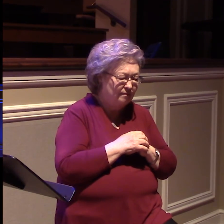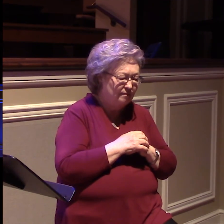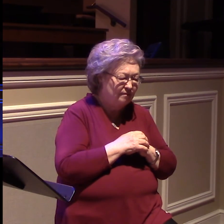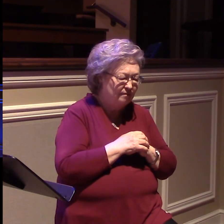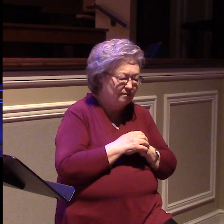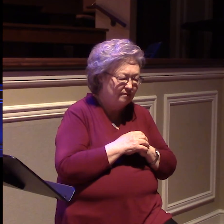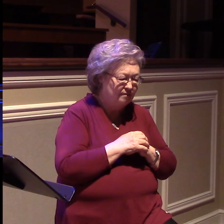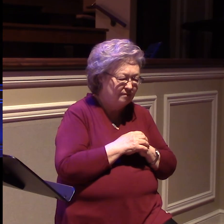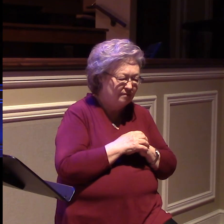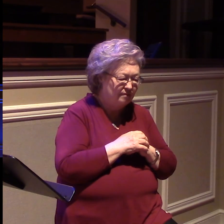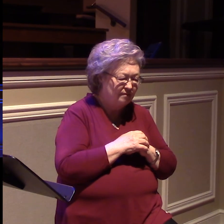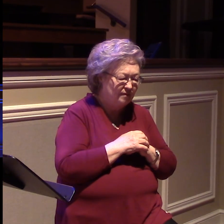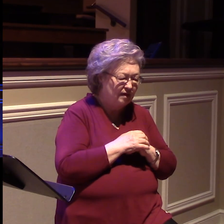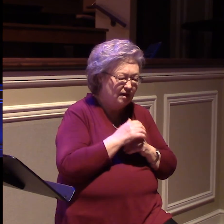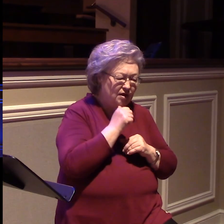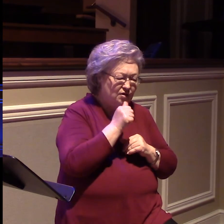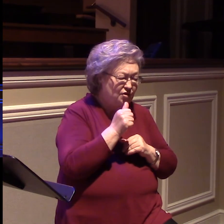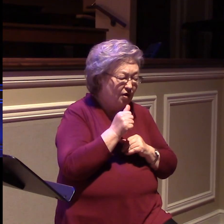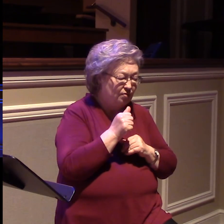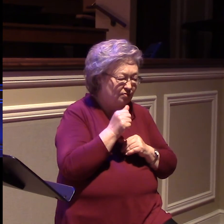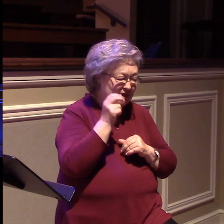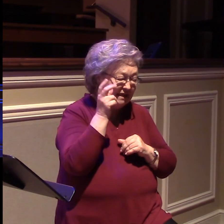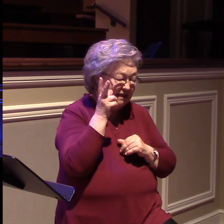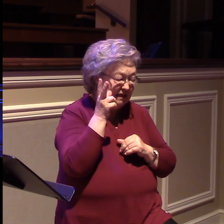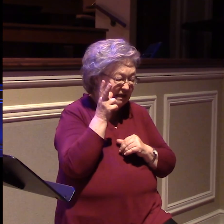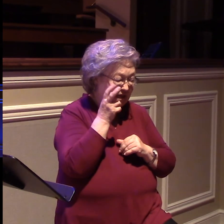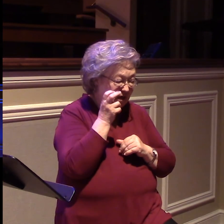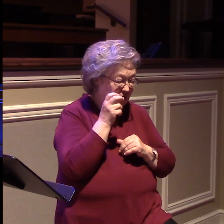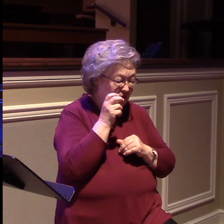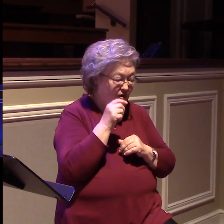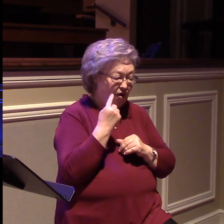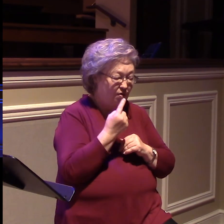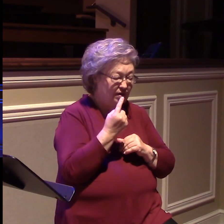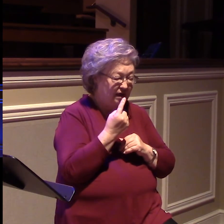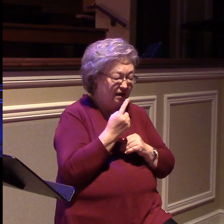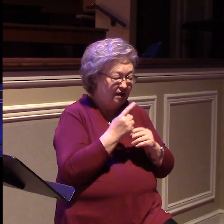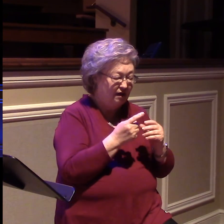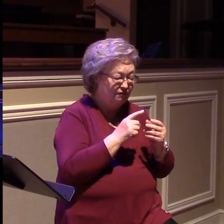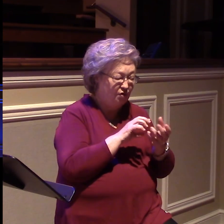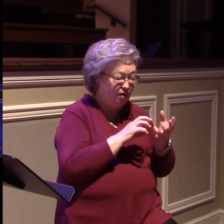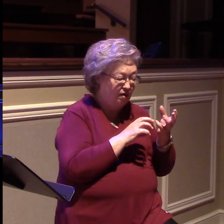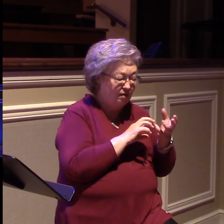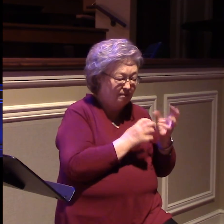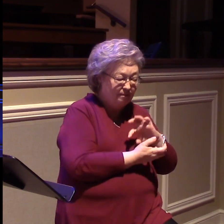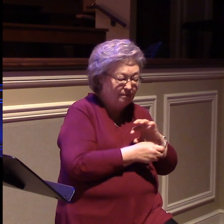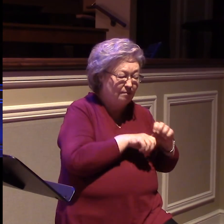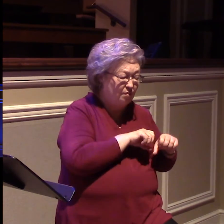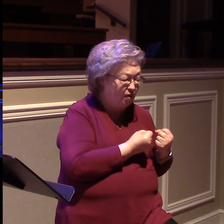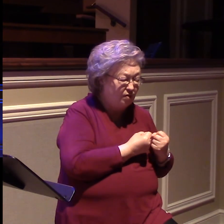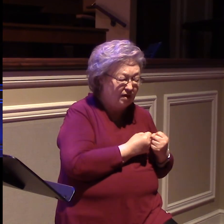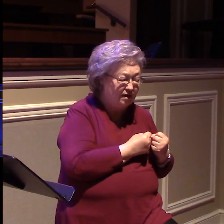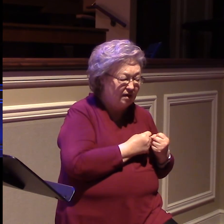that if you've blown it and messed up and are broken, that's curtains for you. No, the good news of the gospel